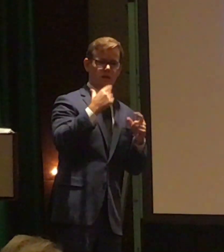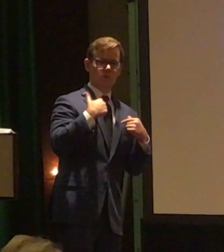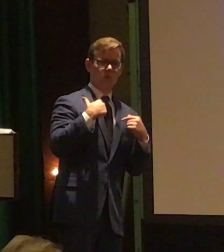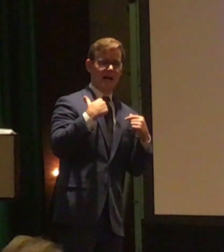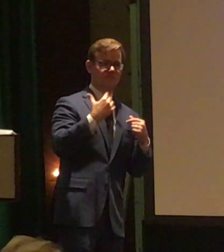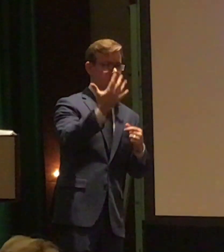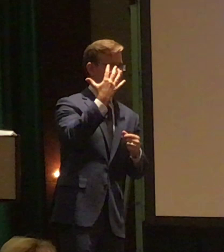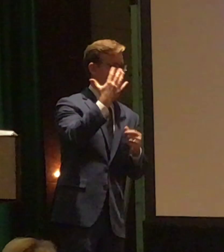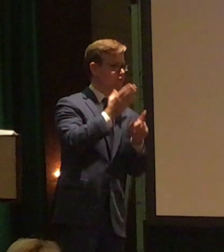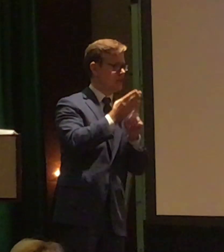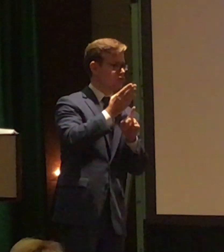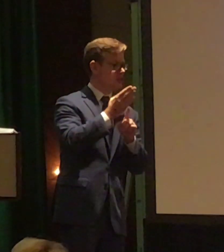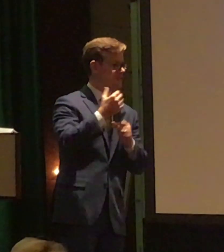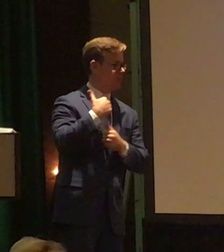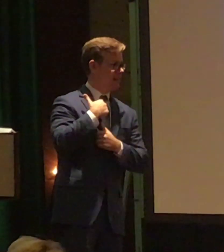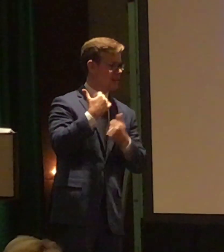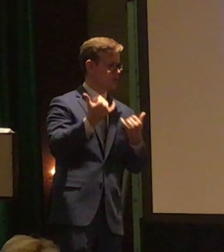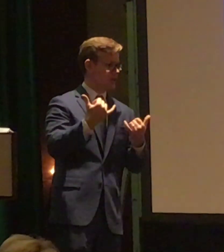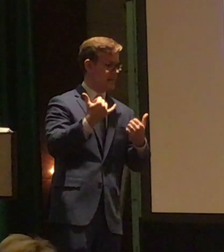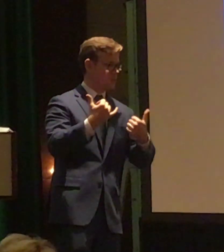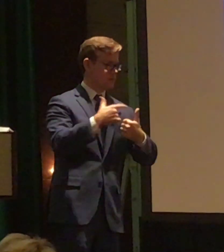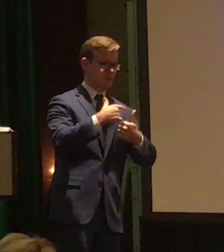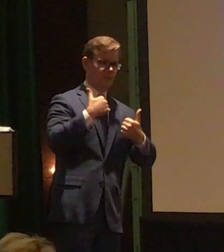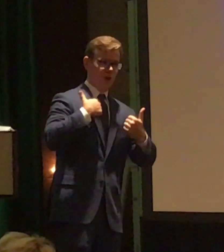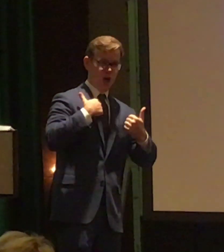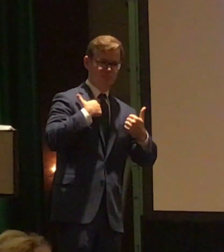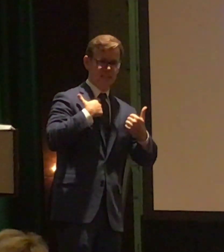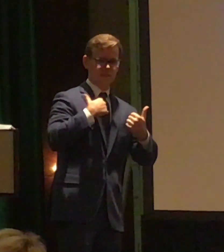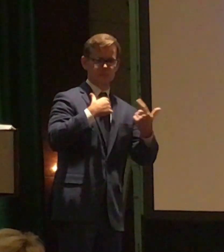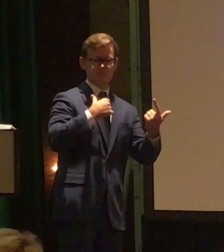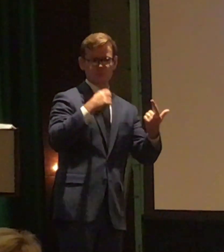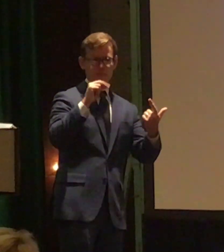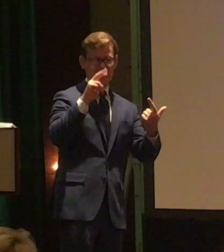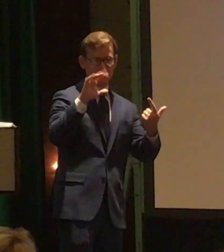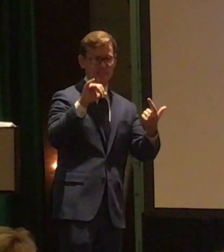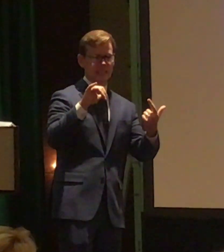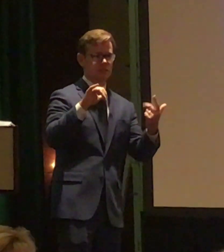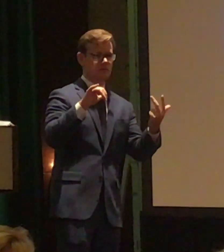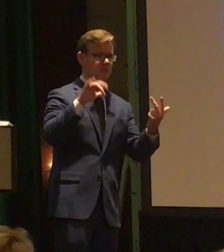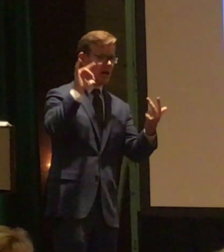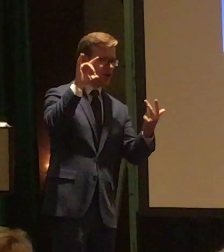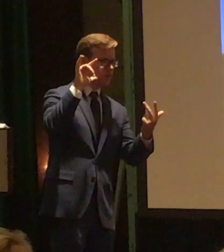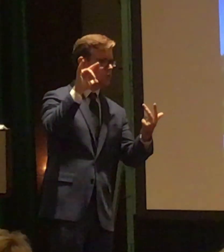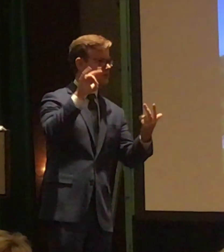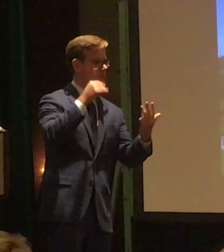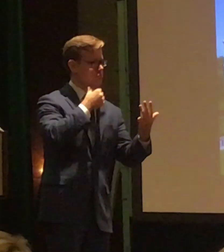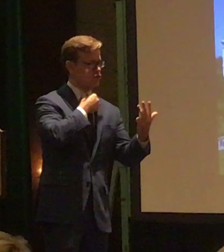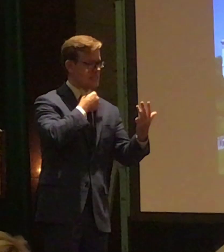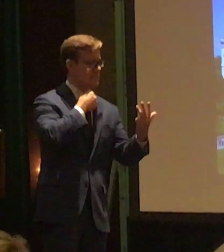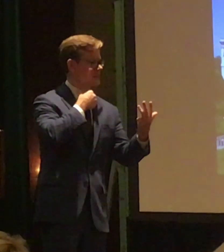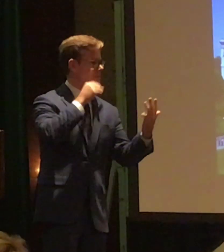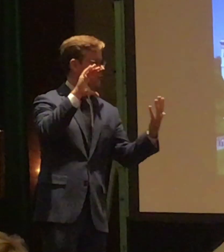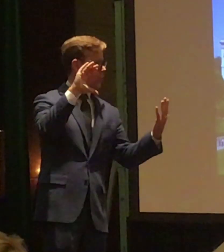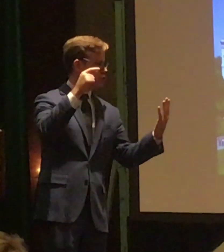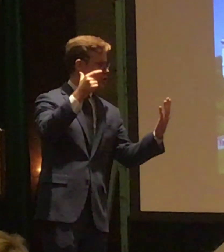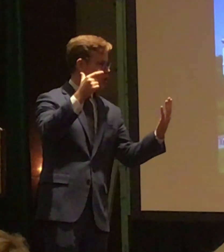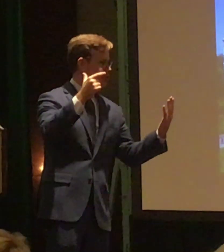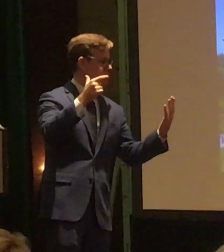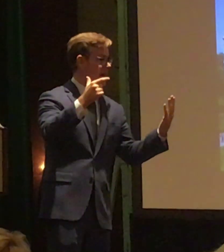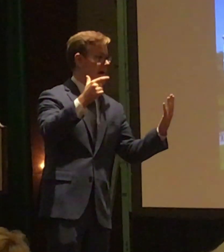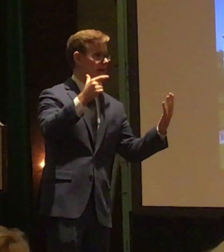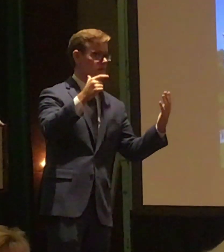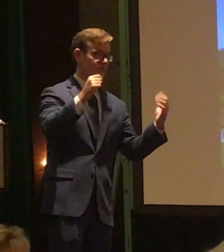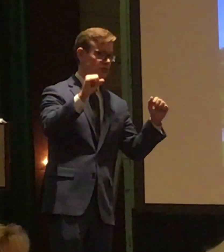I don't know if you're aware, right now we have 5 branches of military service: the Army, the Navy, the Air Force,